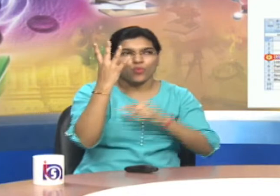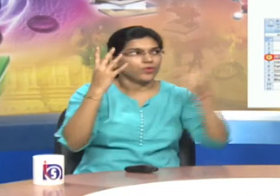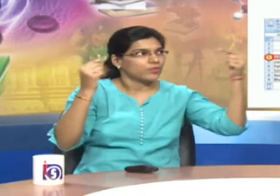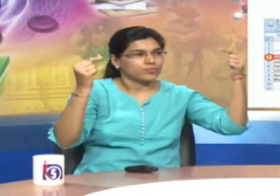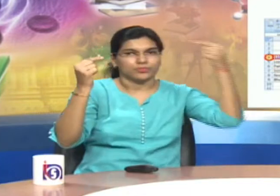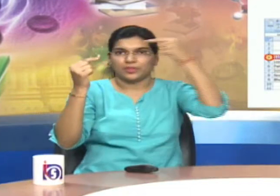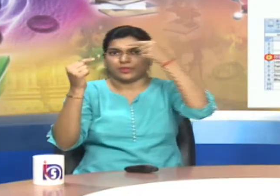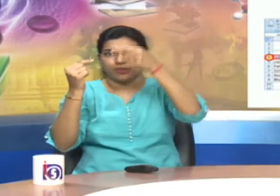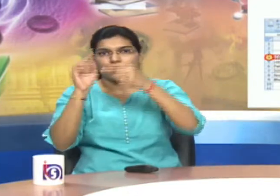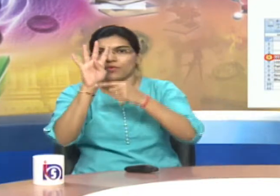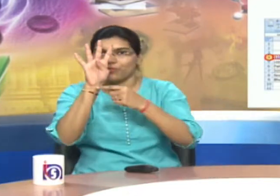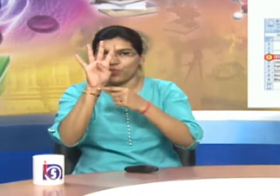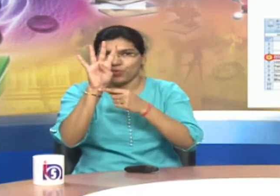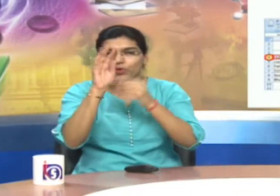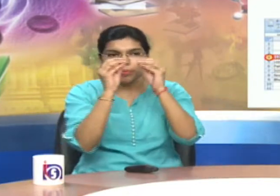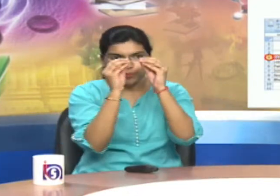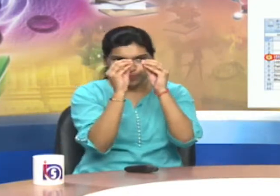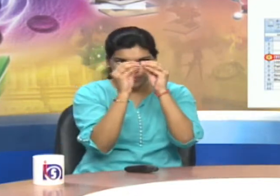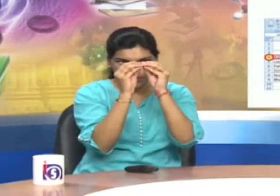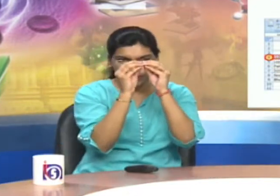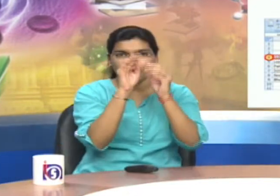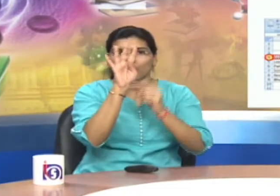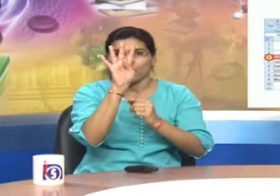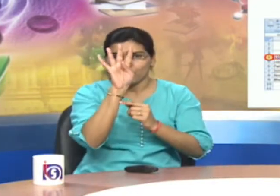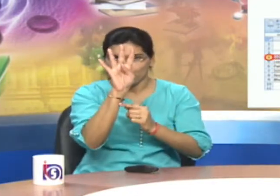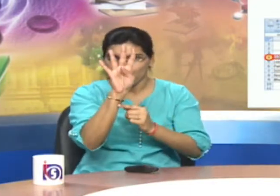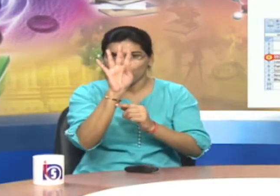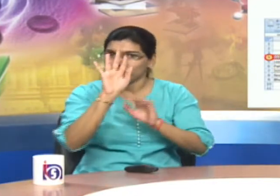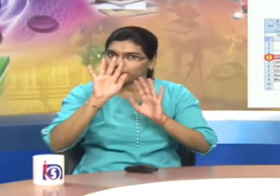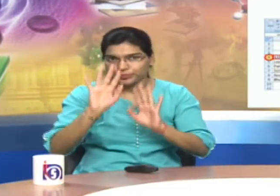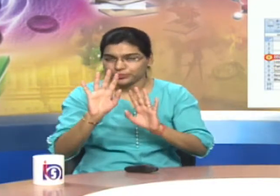would be added according to the if number.